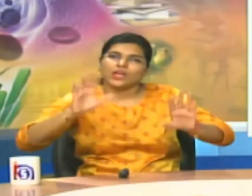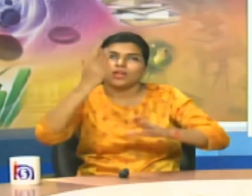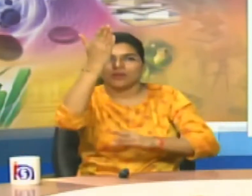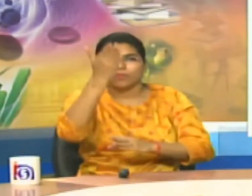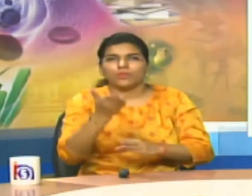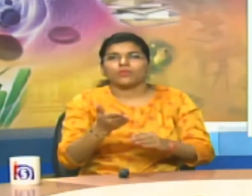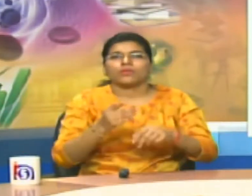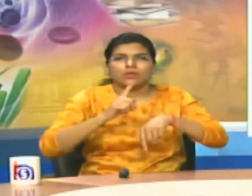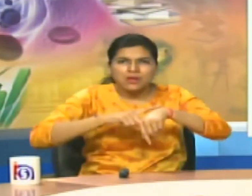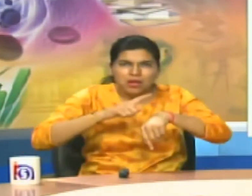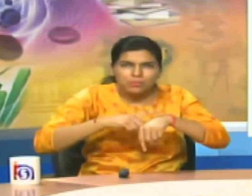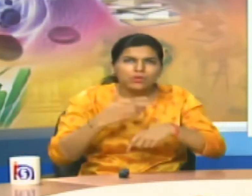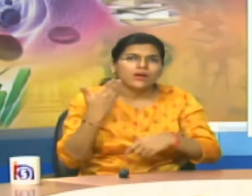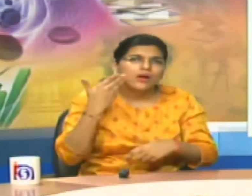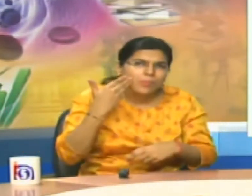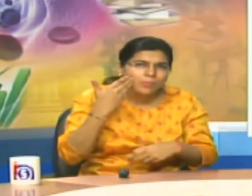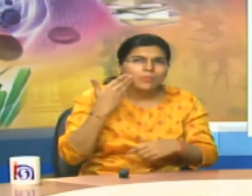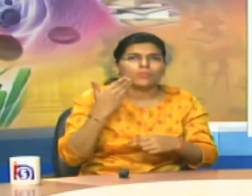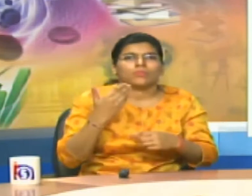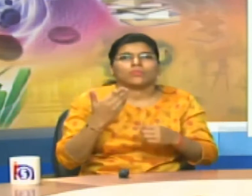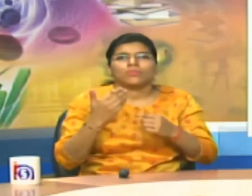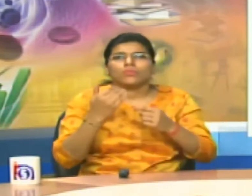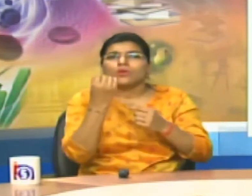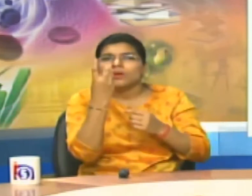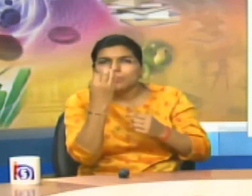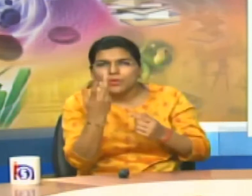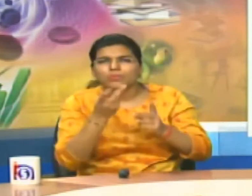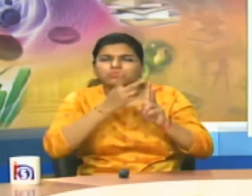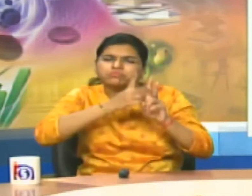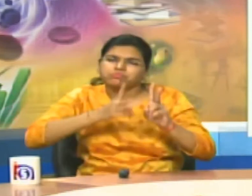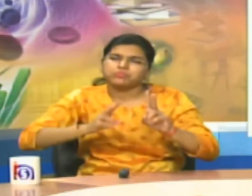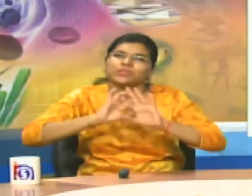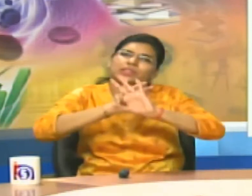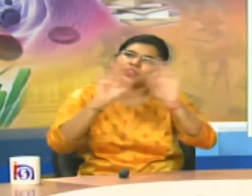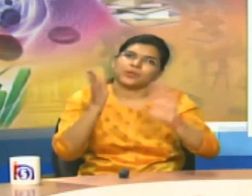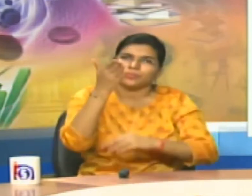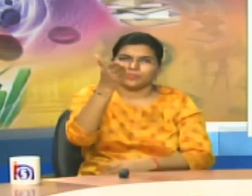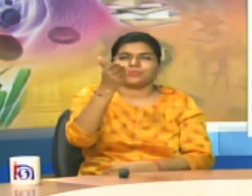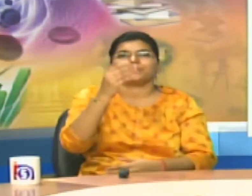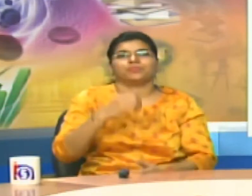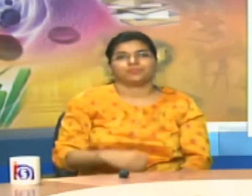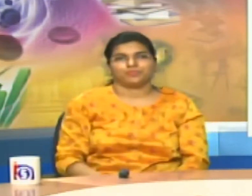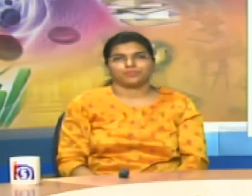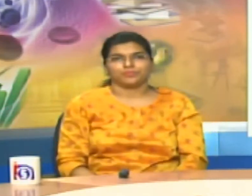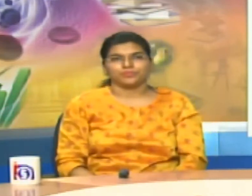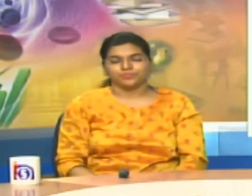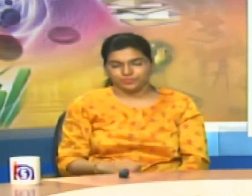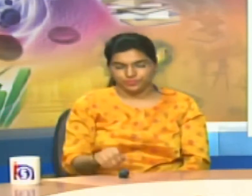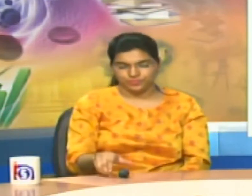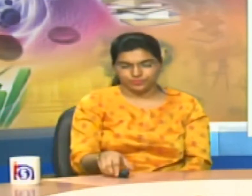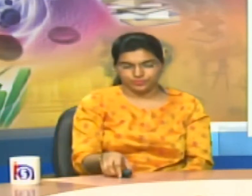There is a column and you can put date, number, text, anything, any detail you want to put.